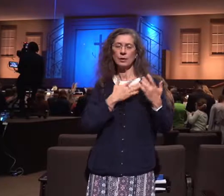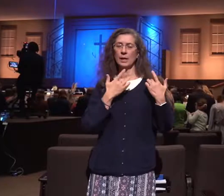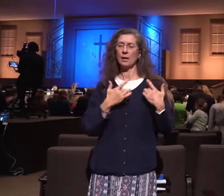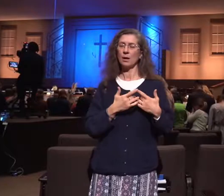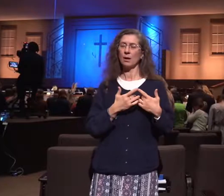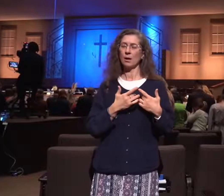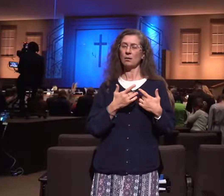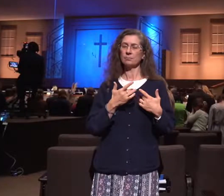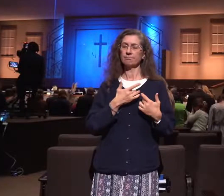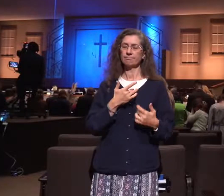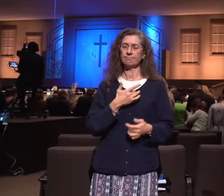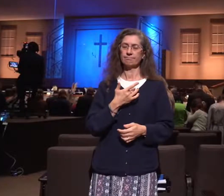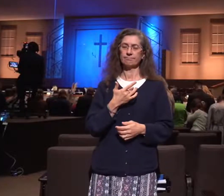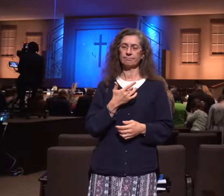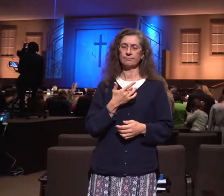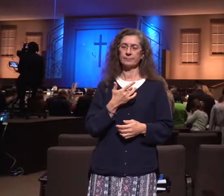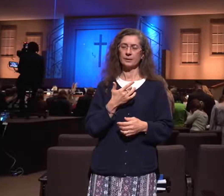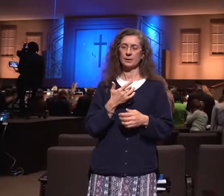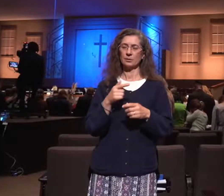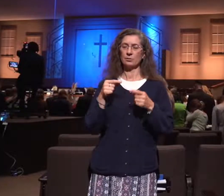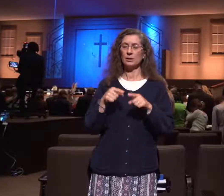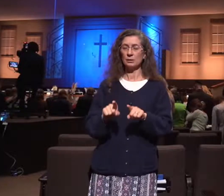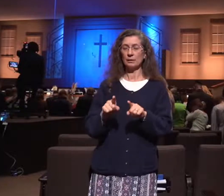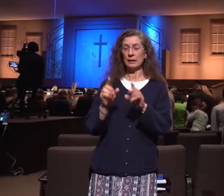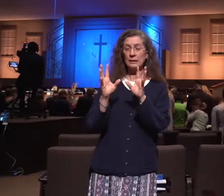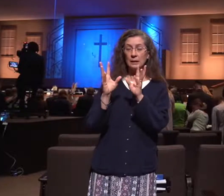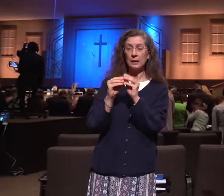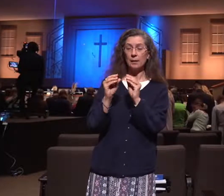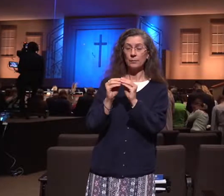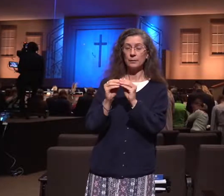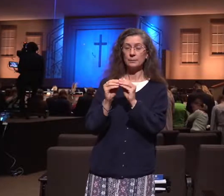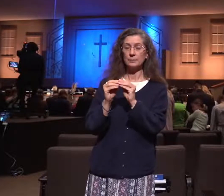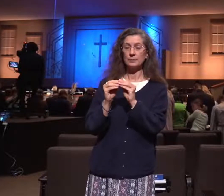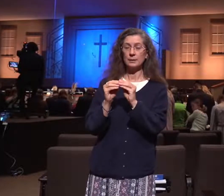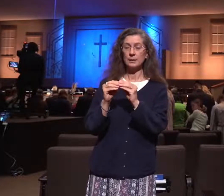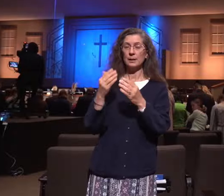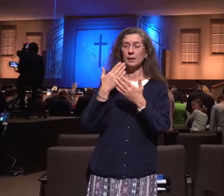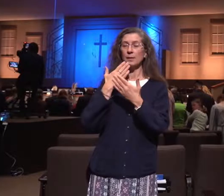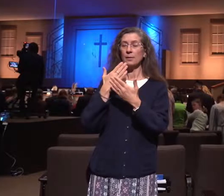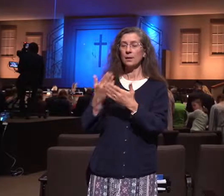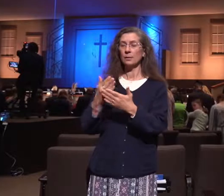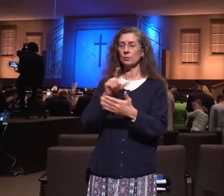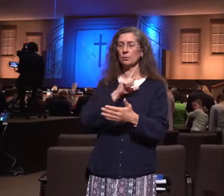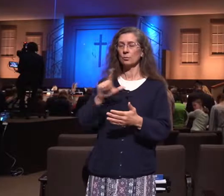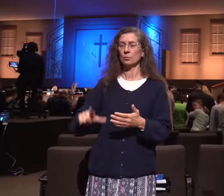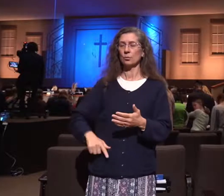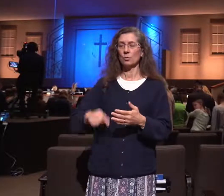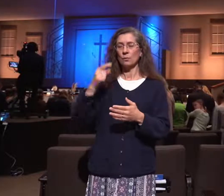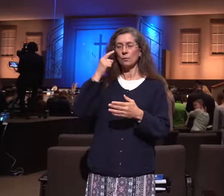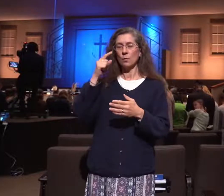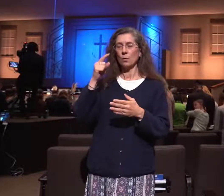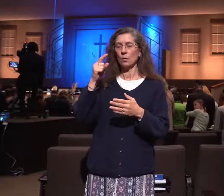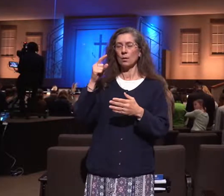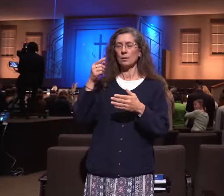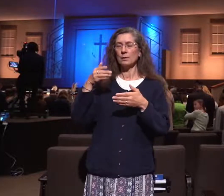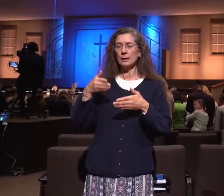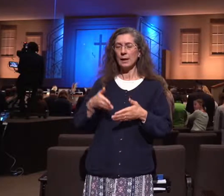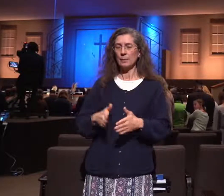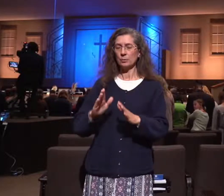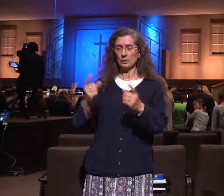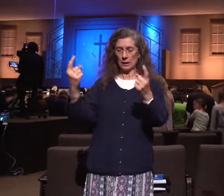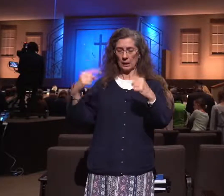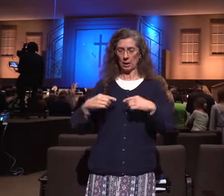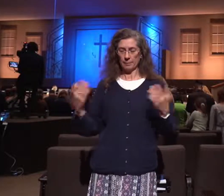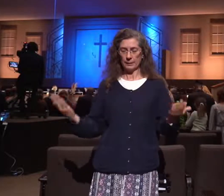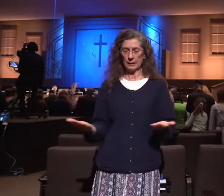have felt in the last few days. Thank you, dear Lord, for the opportunity to be in this